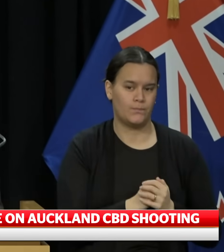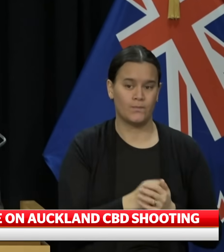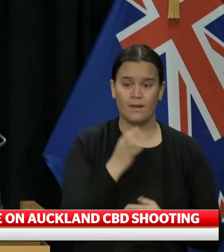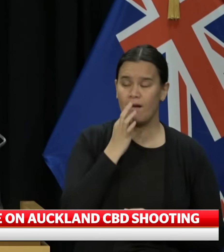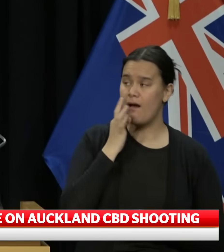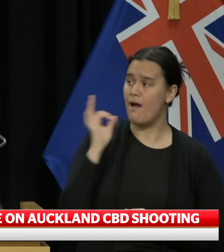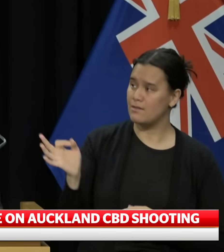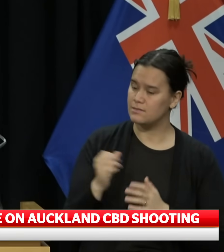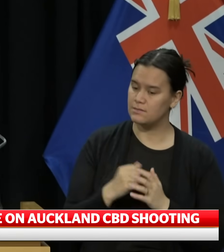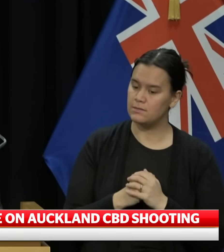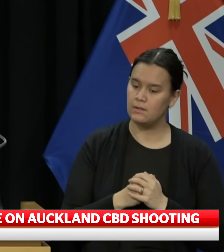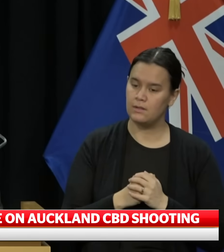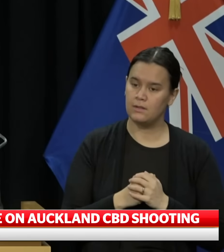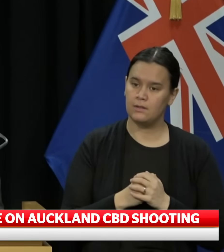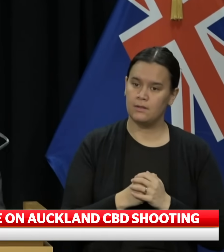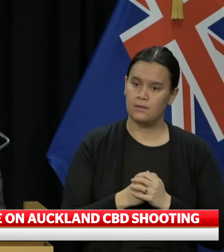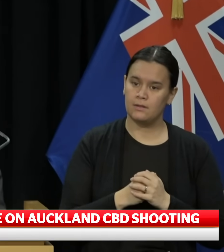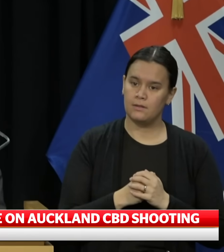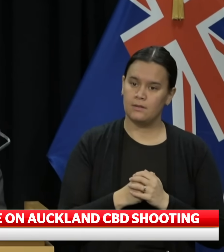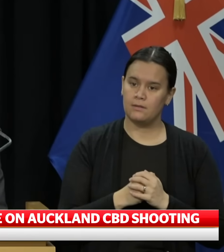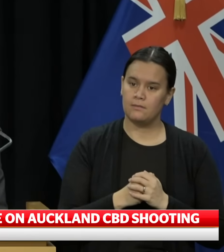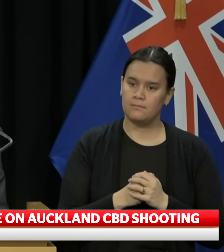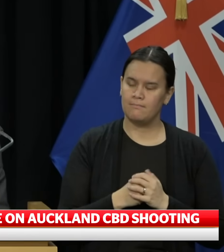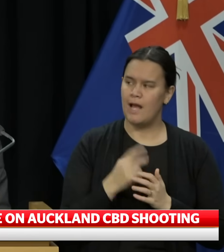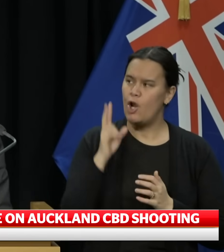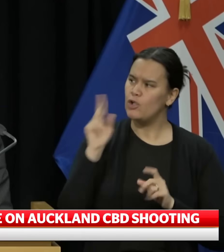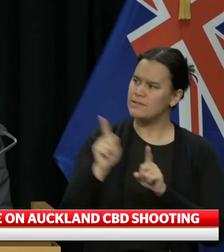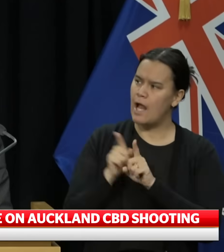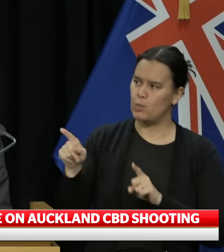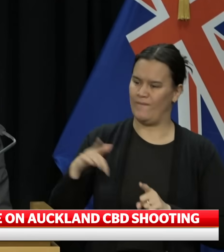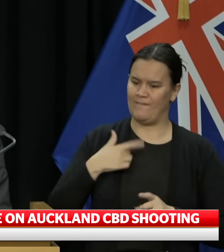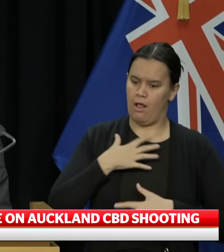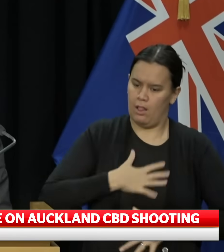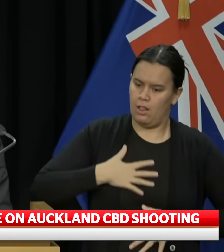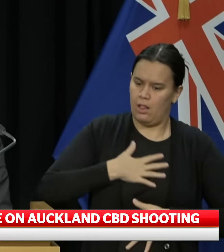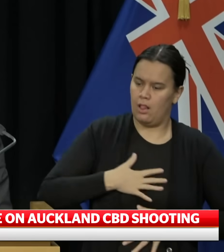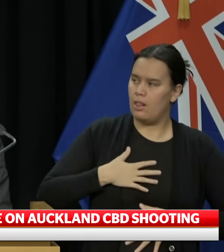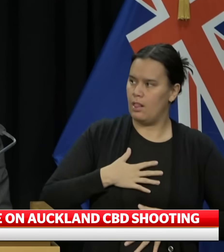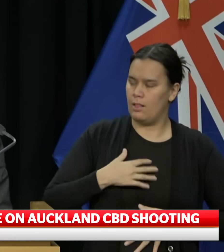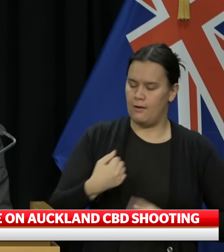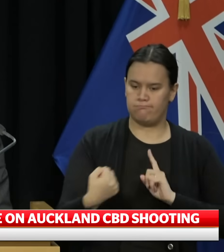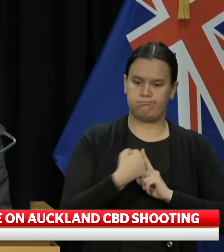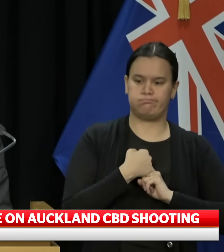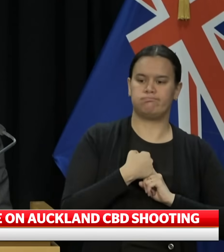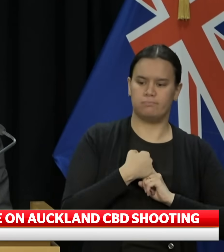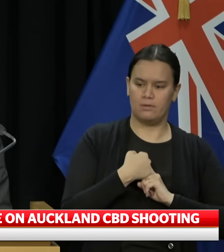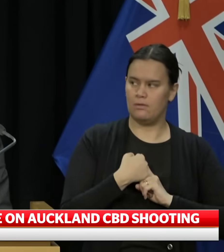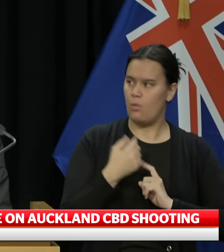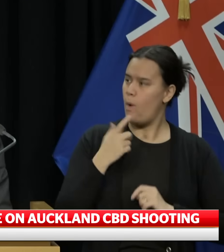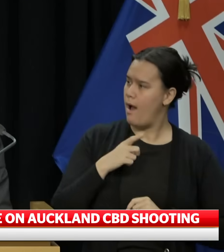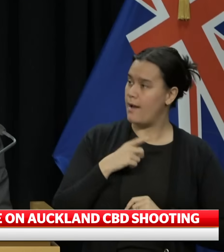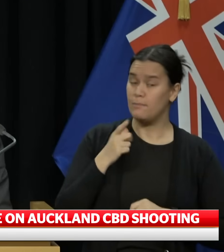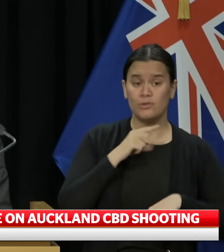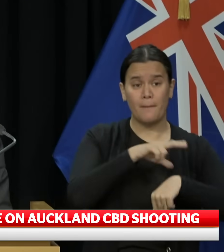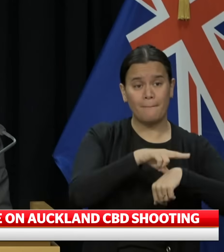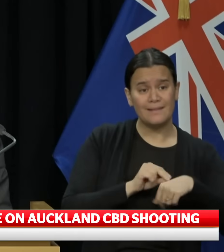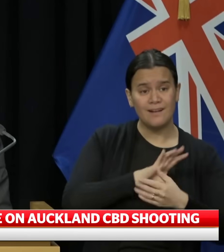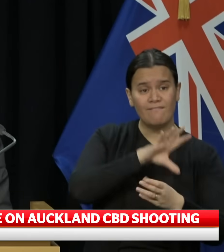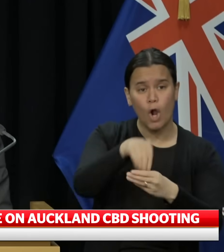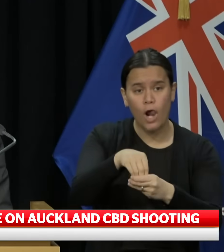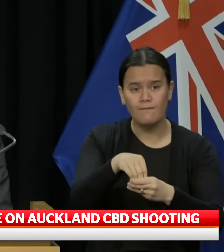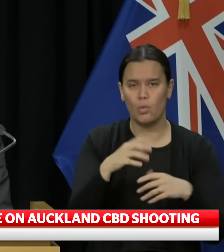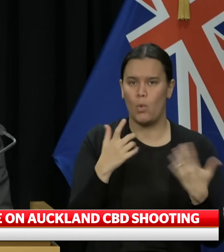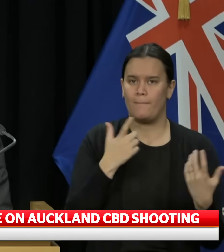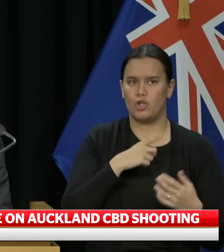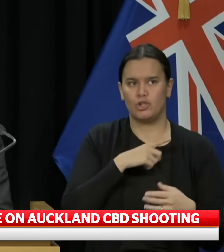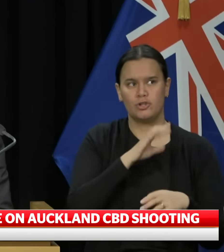looks like it's getting you, it's hitting you. Why is that? Is it the police involvement? Is it that it feels so foreign? Can you talk to